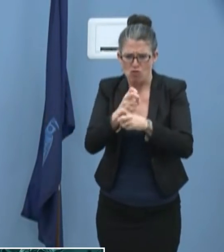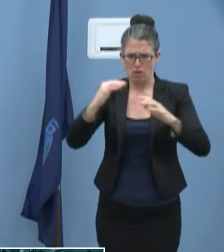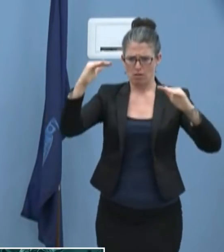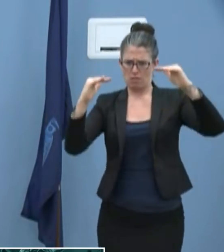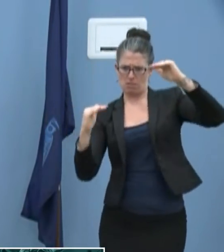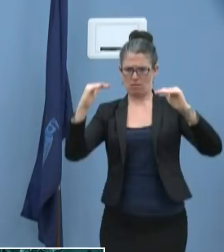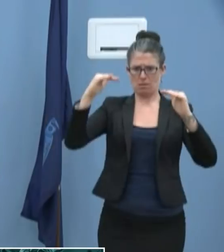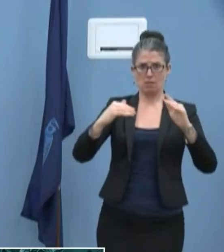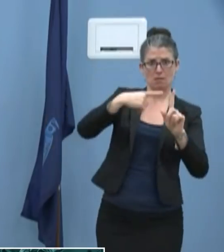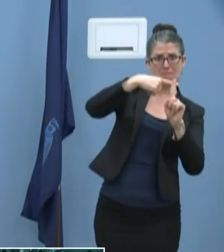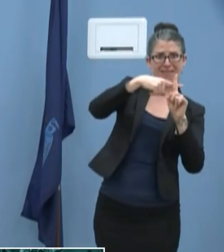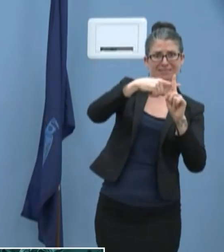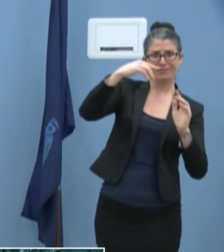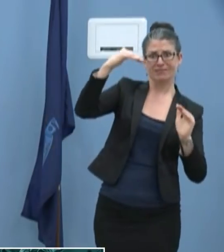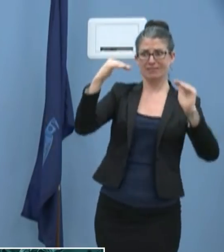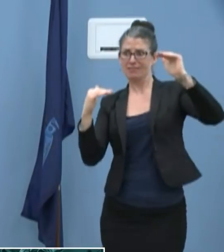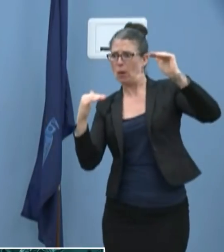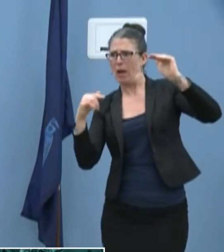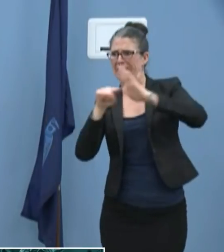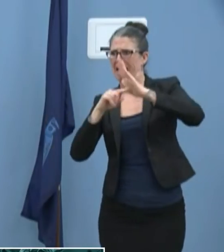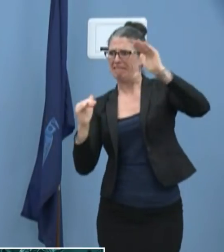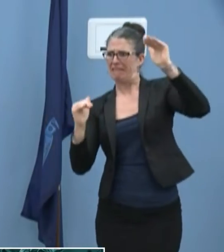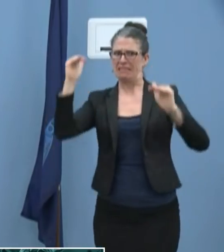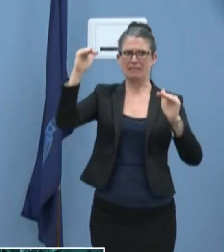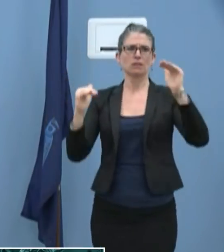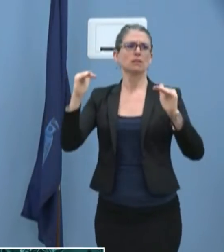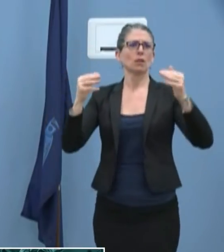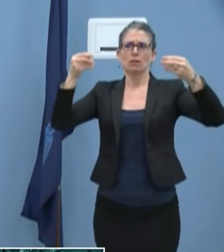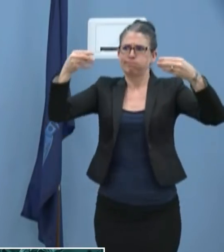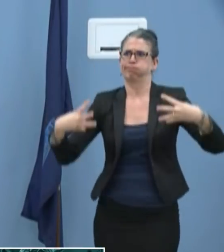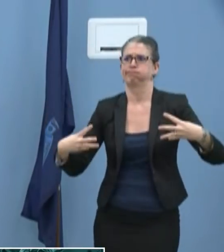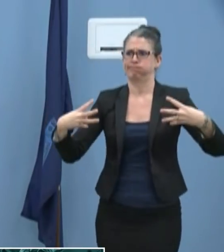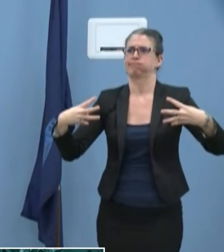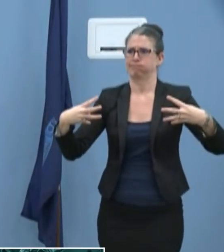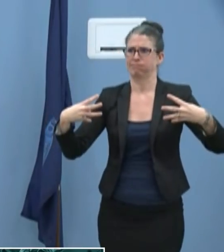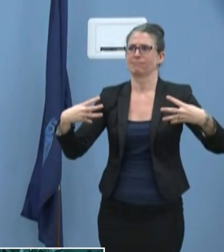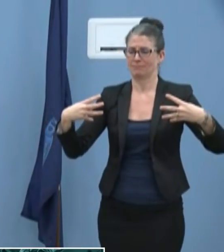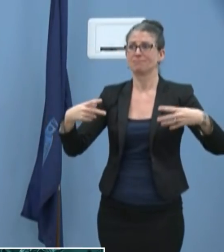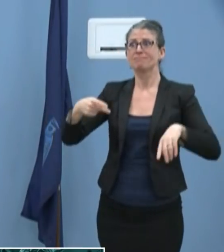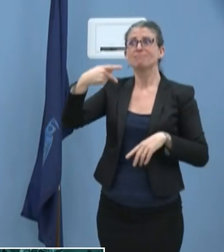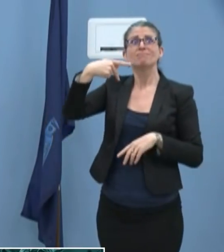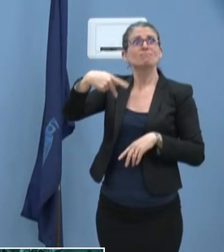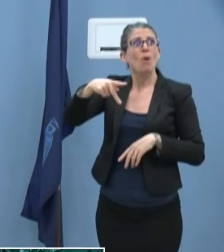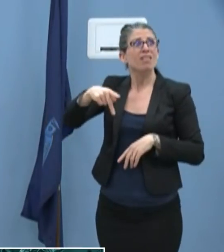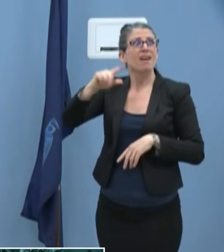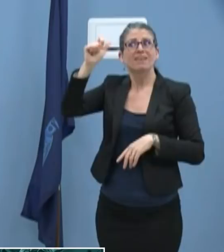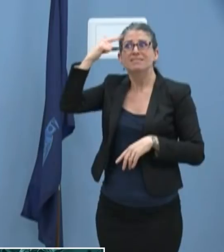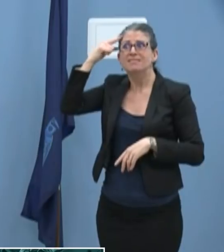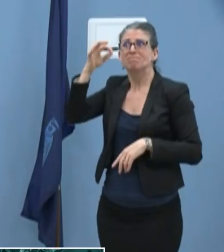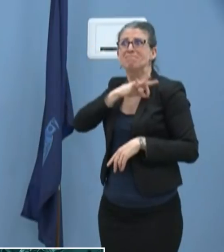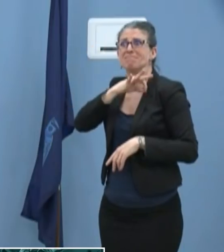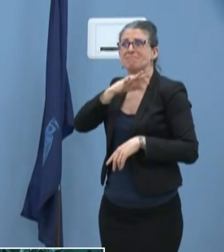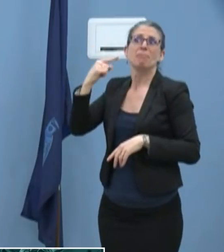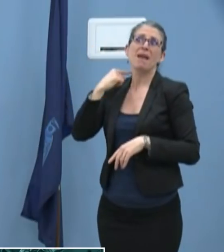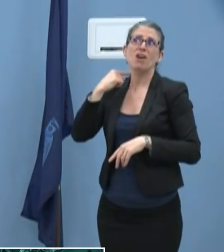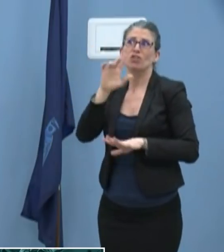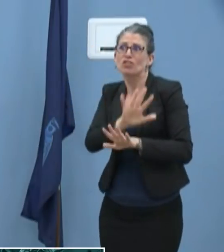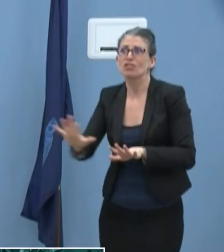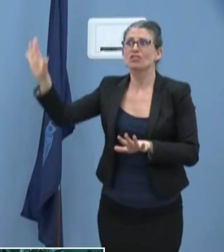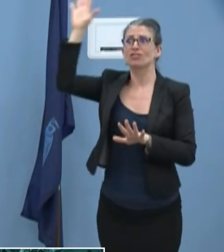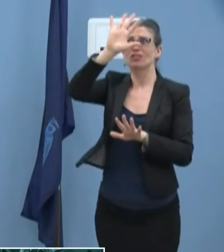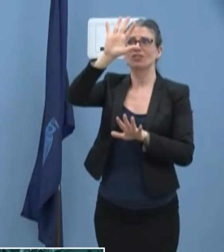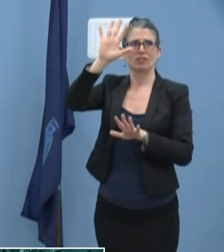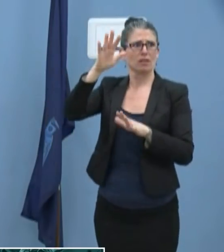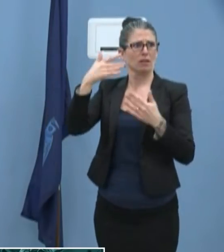and when they look almost like a ghost town, it's pretty disheartening. But we know that Maine people want to be safe.